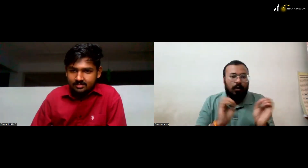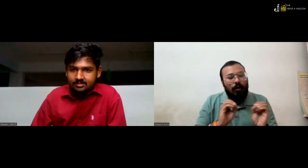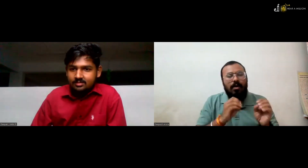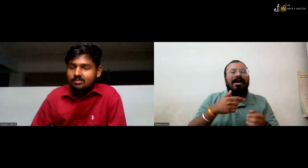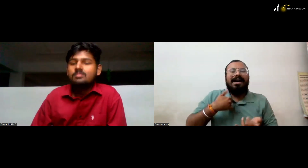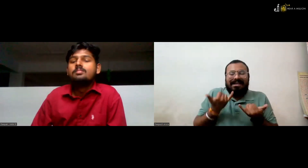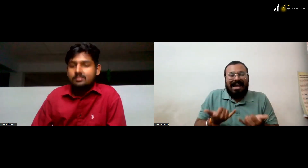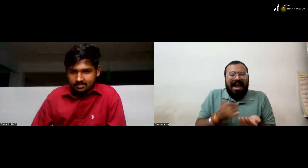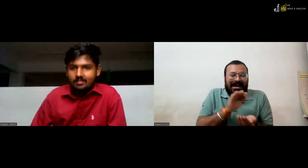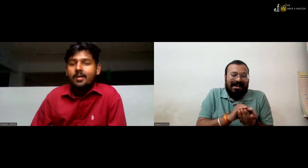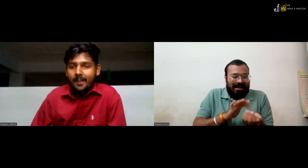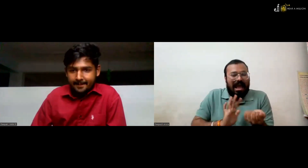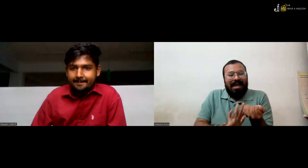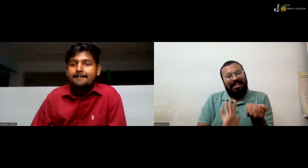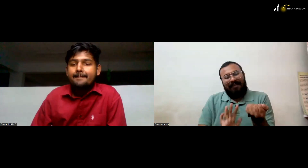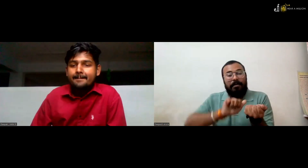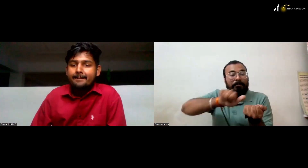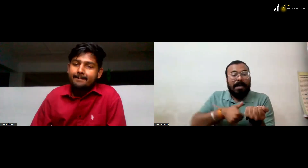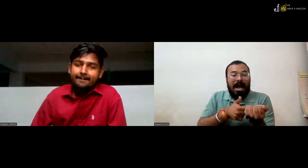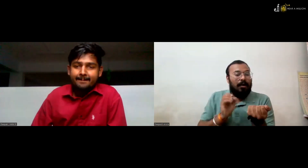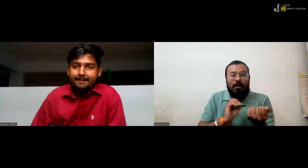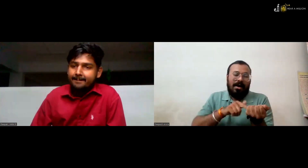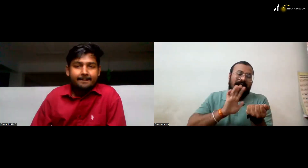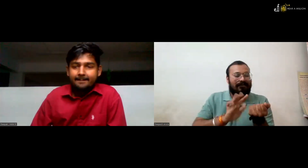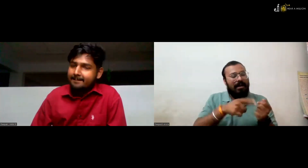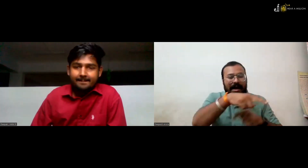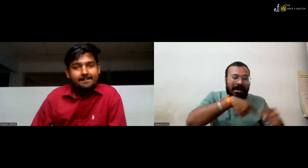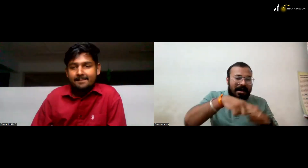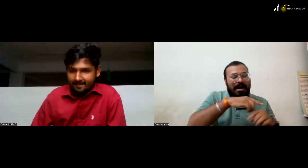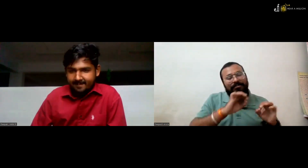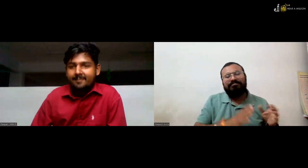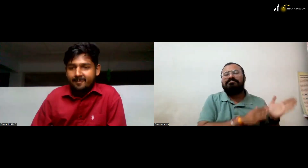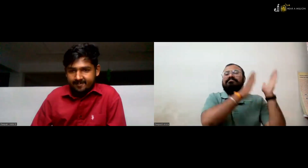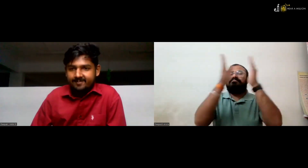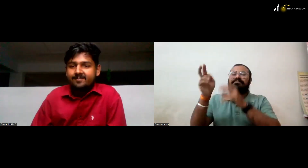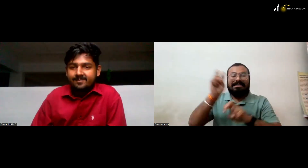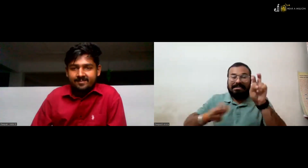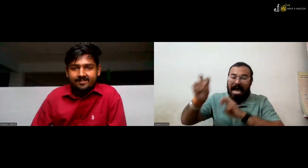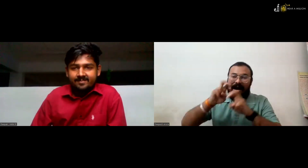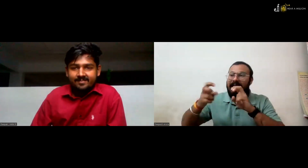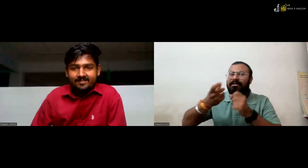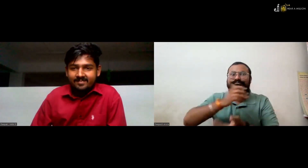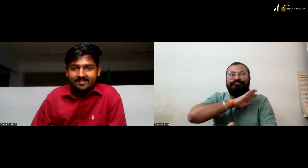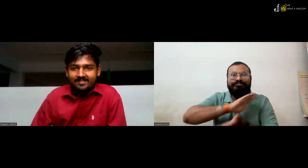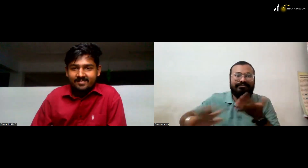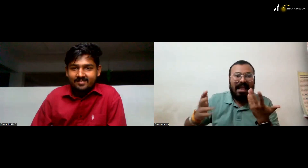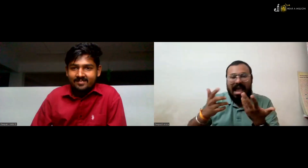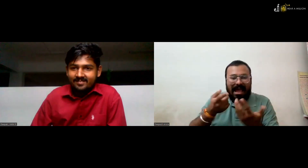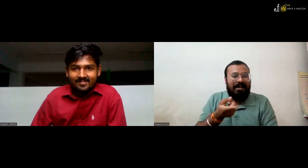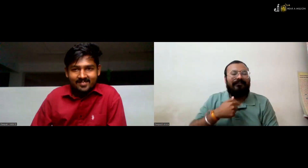have some backup plans with us, but we didn't had at that time. So we didn't had backup plan that time. And